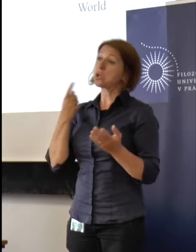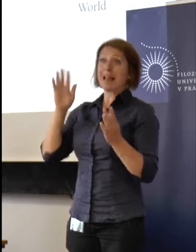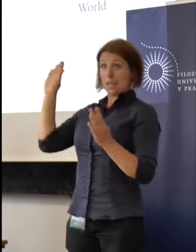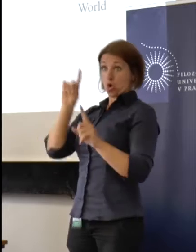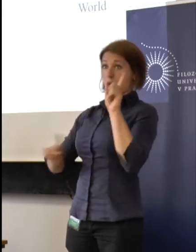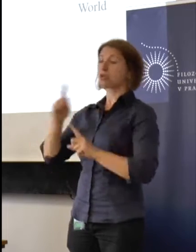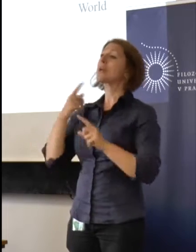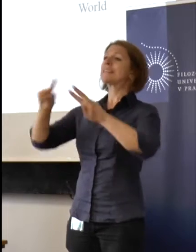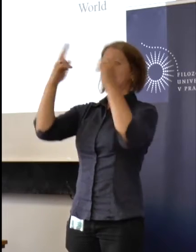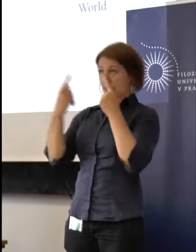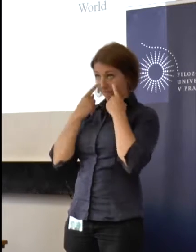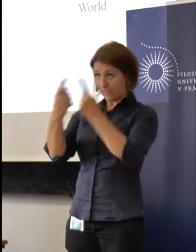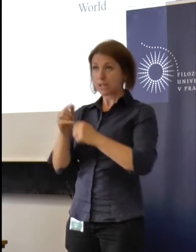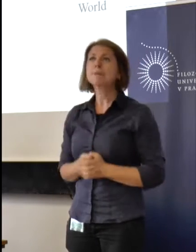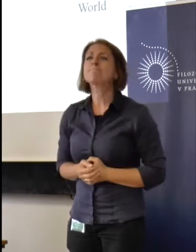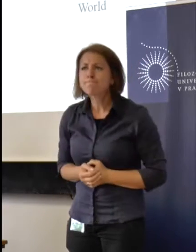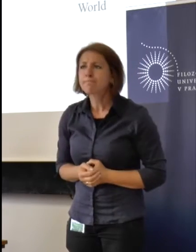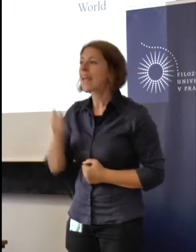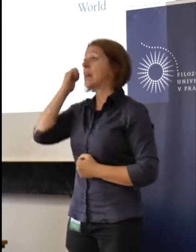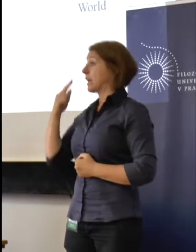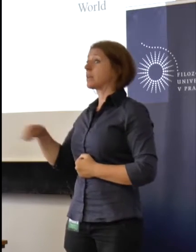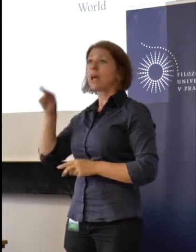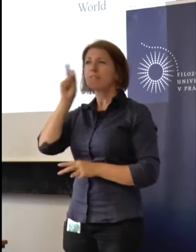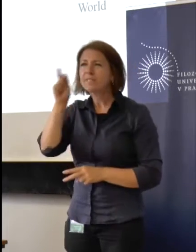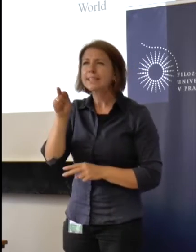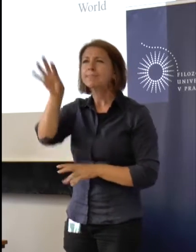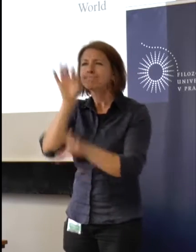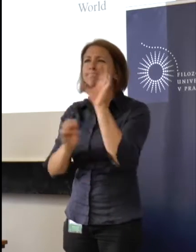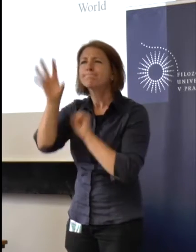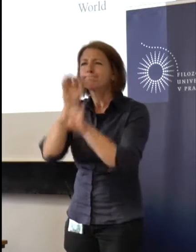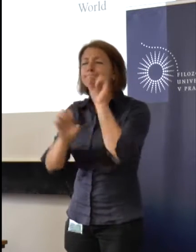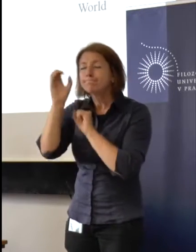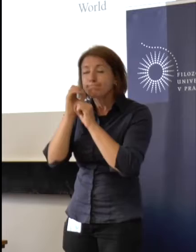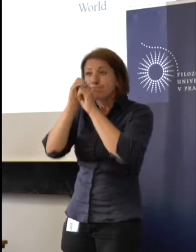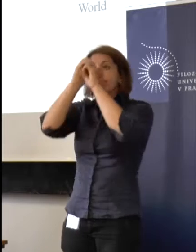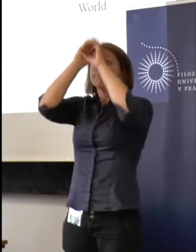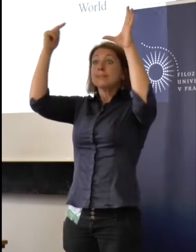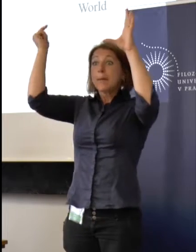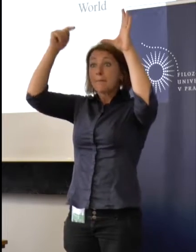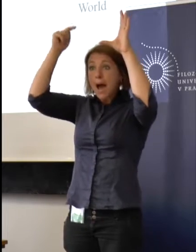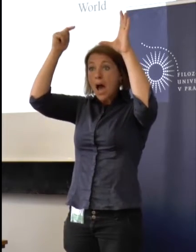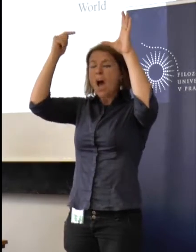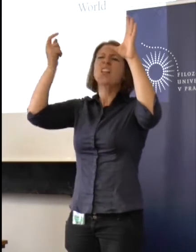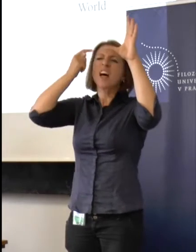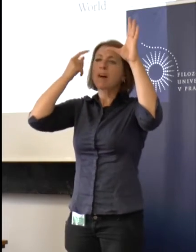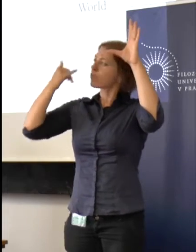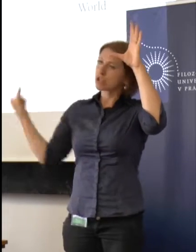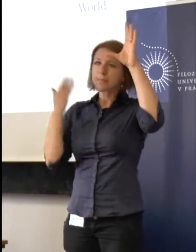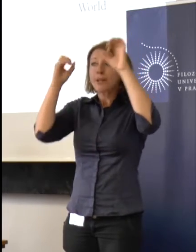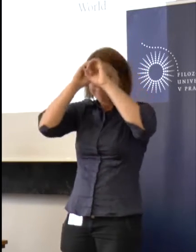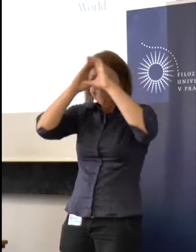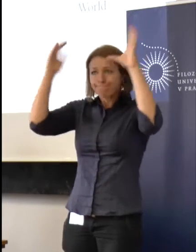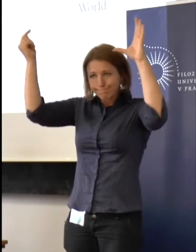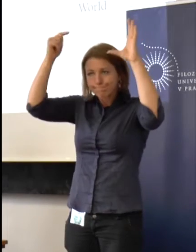think and they create concepts. They do this in their head or in their mind, and as you can see, without